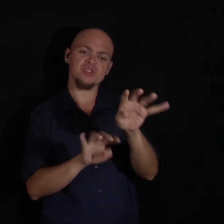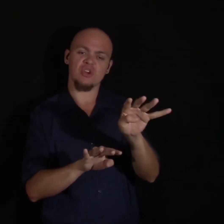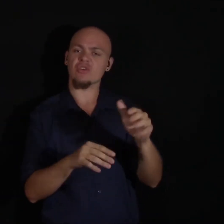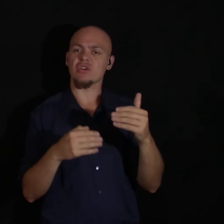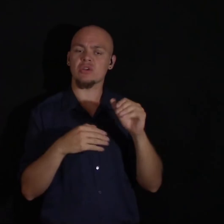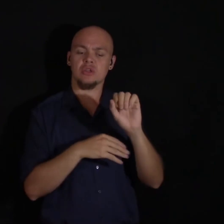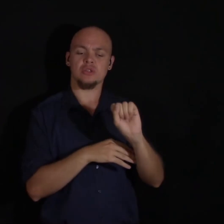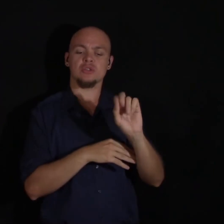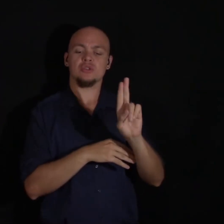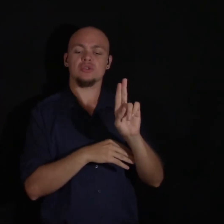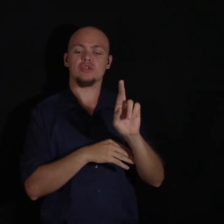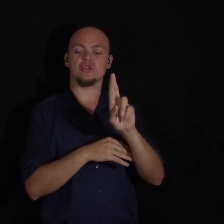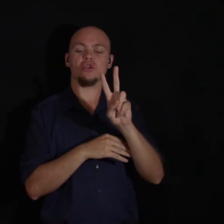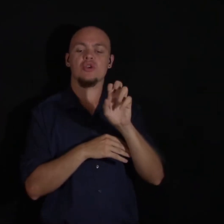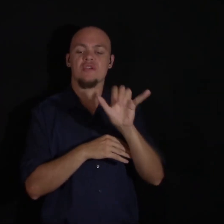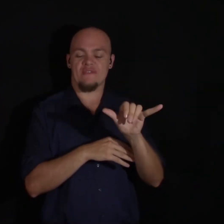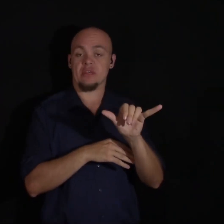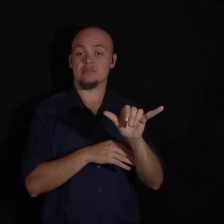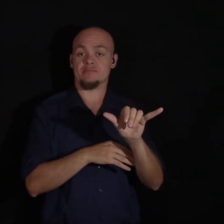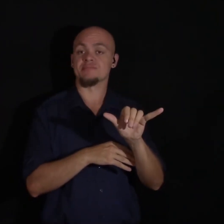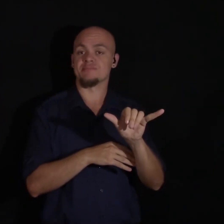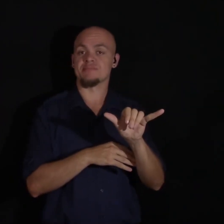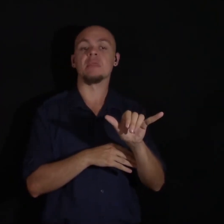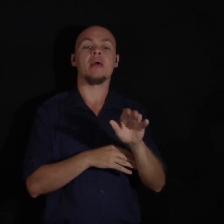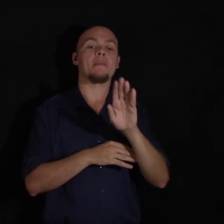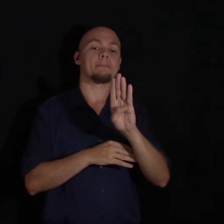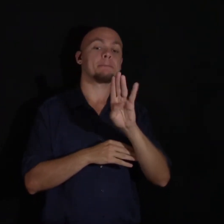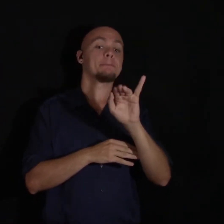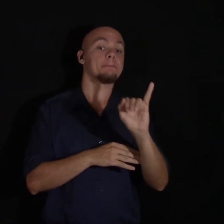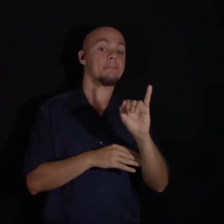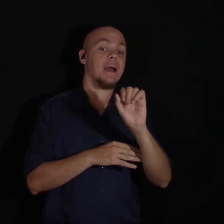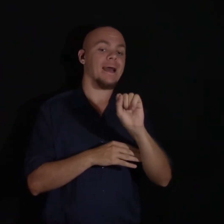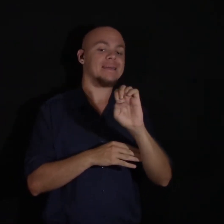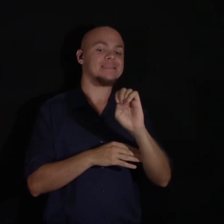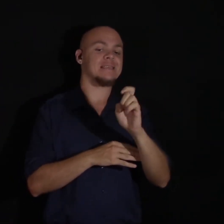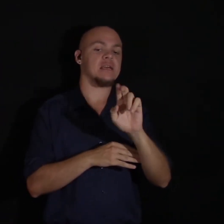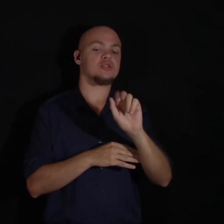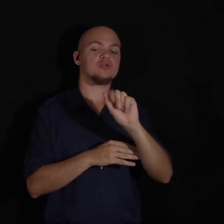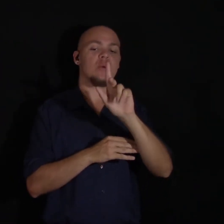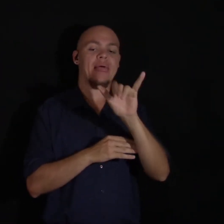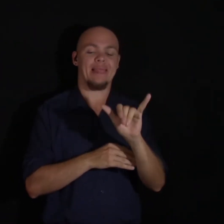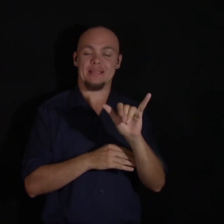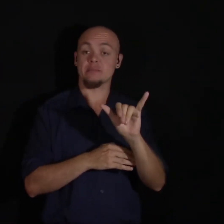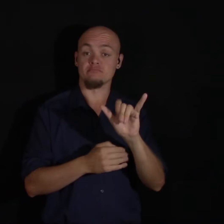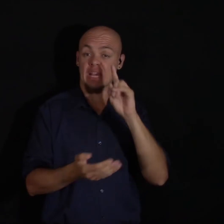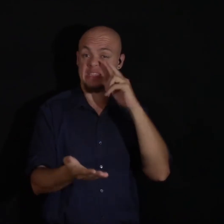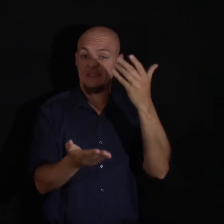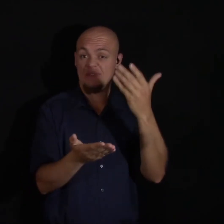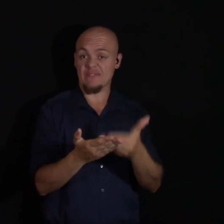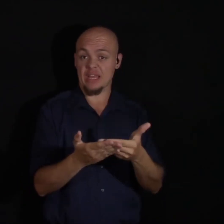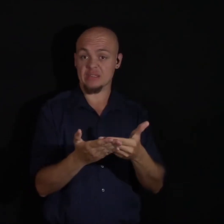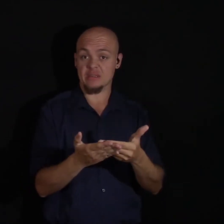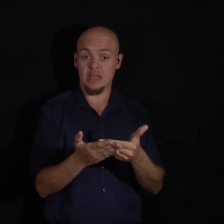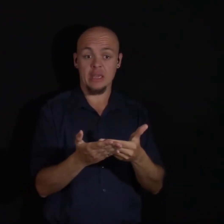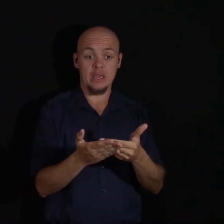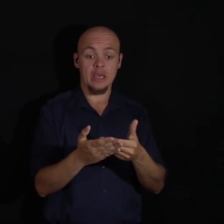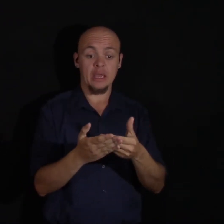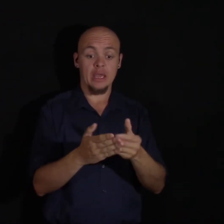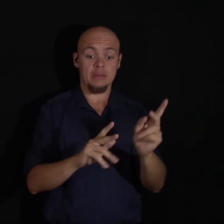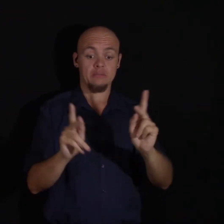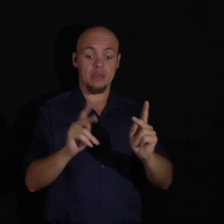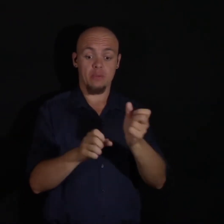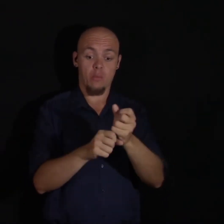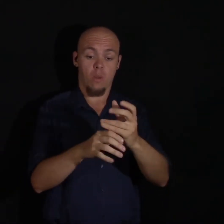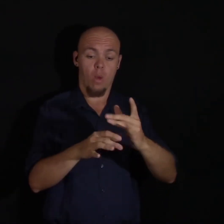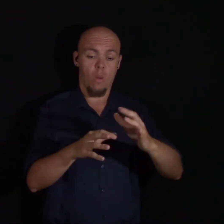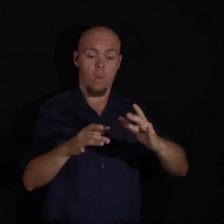that bisexuality is a fact of life, and that a significant and growing proportion of the population are open to